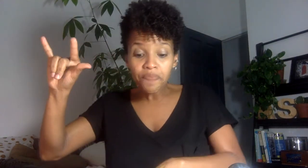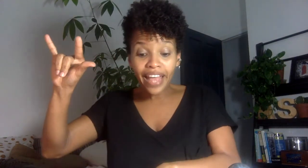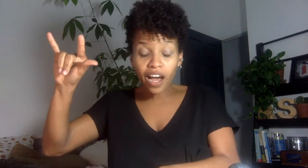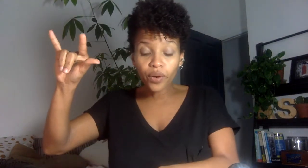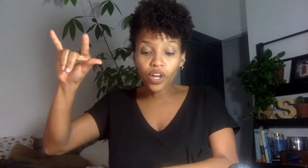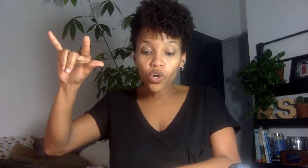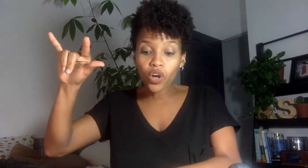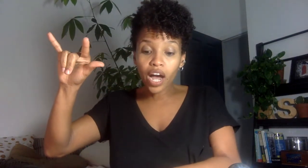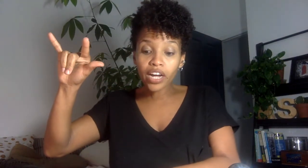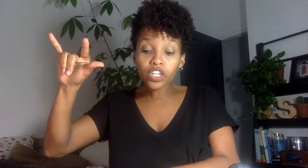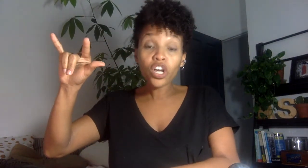Now,